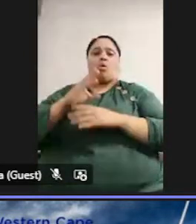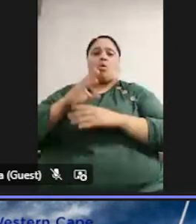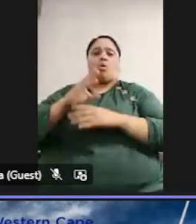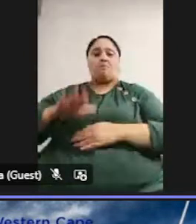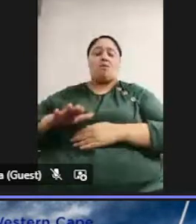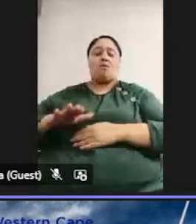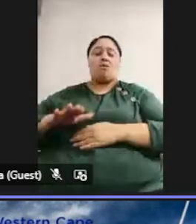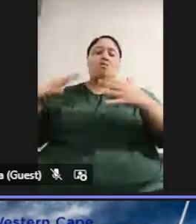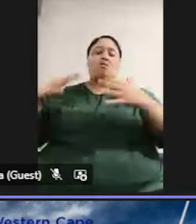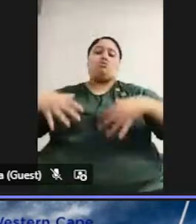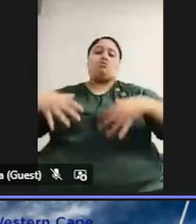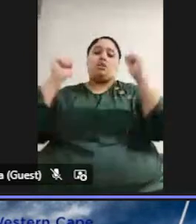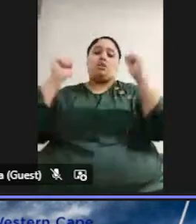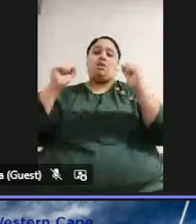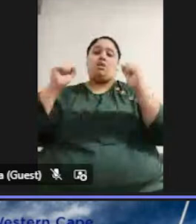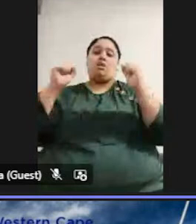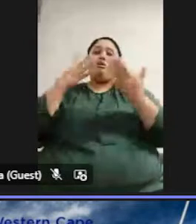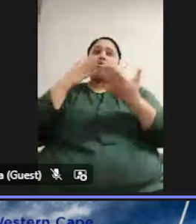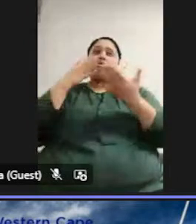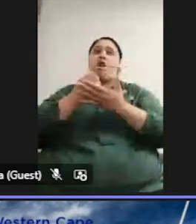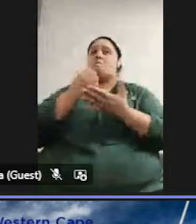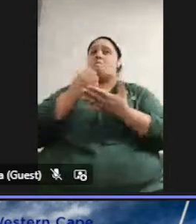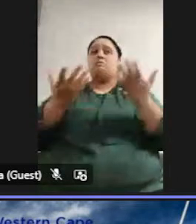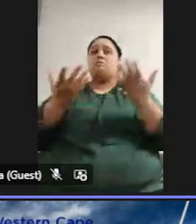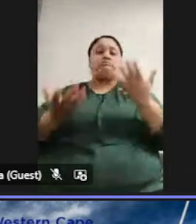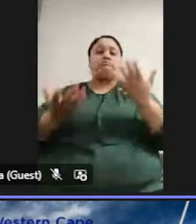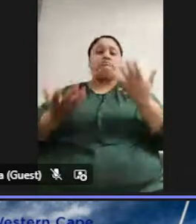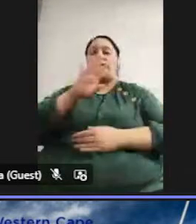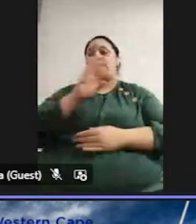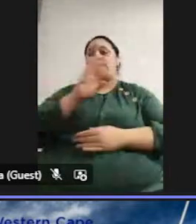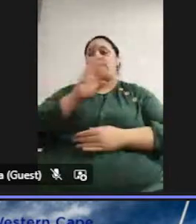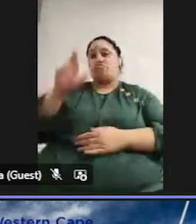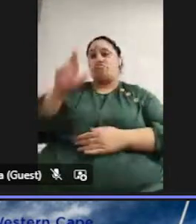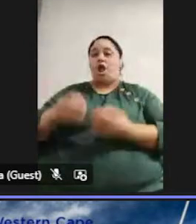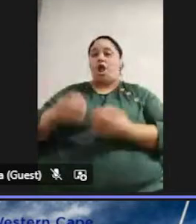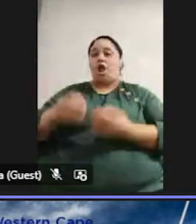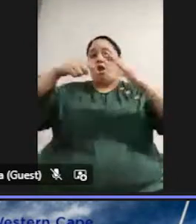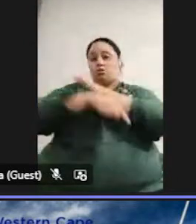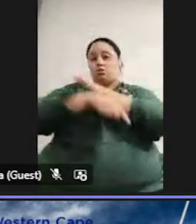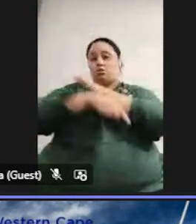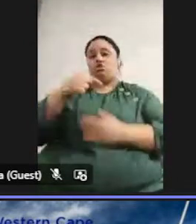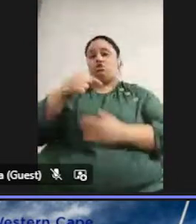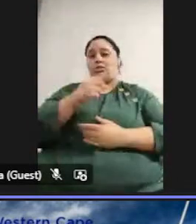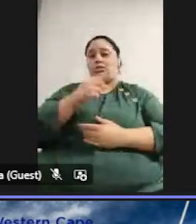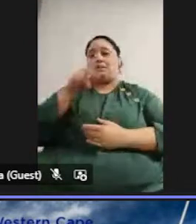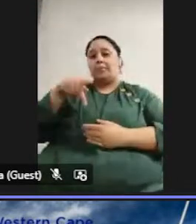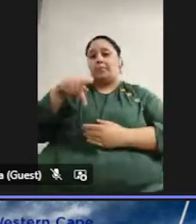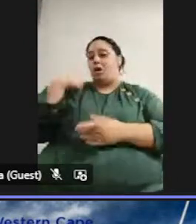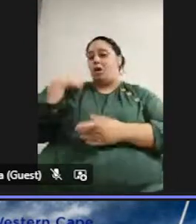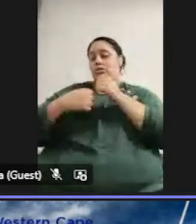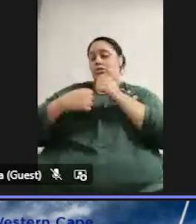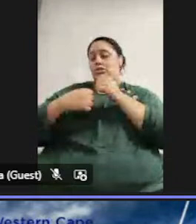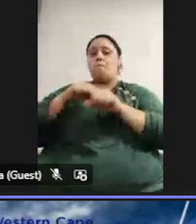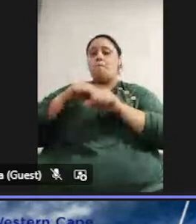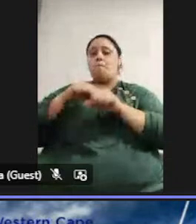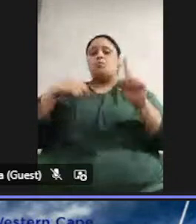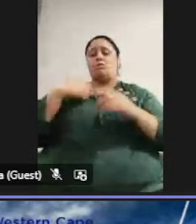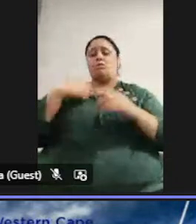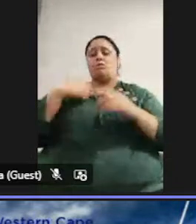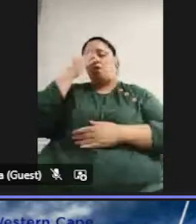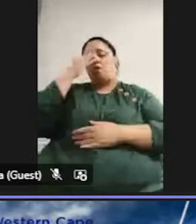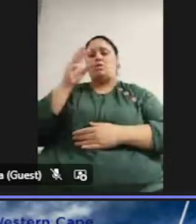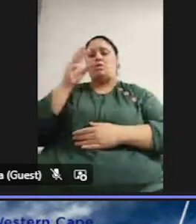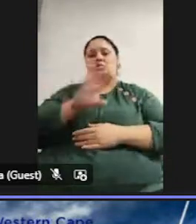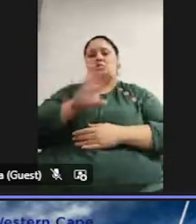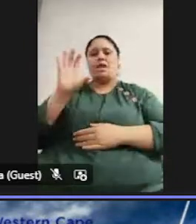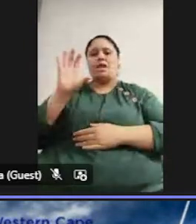cost our economy more than 8 billion rand in GDP last year. But we also know that the Western Cape has tremendous potential